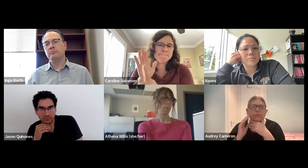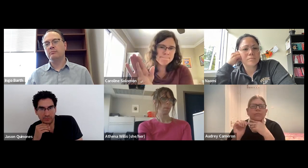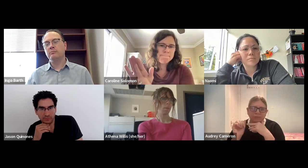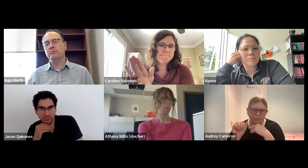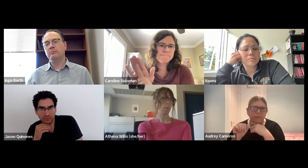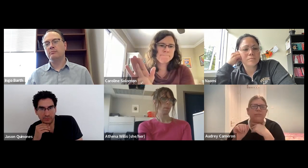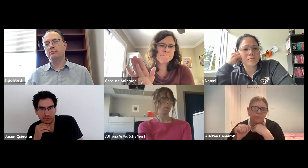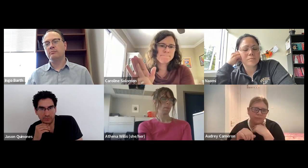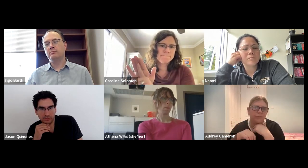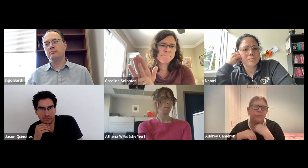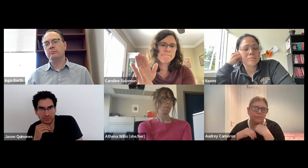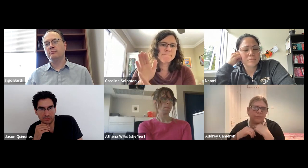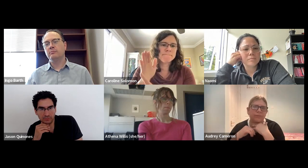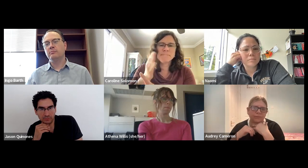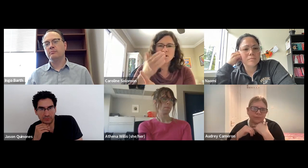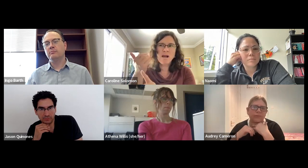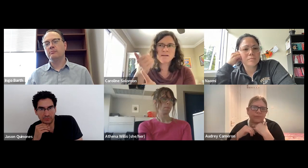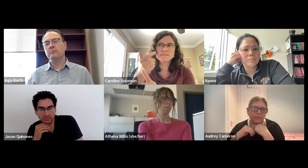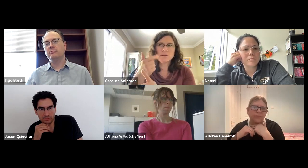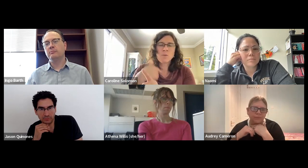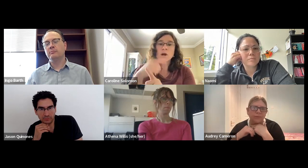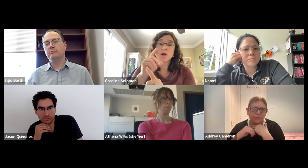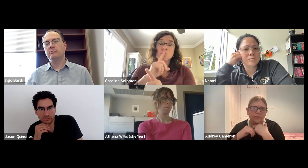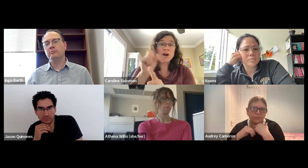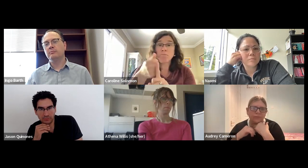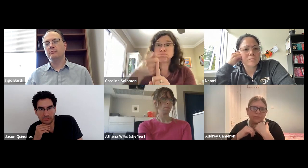that. Yeah. Or almost a smaller subset of that community.